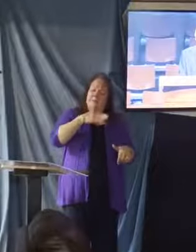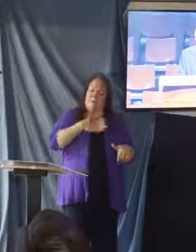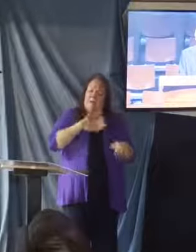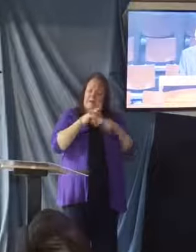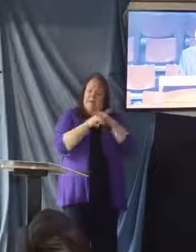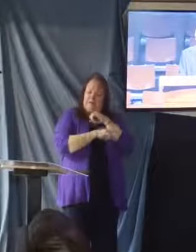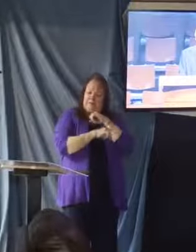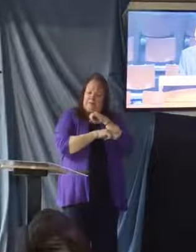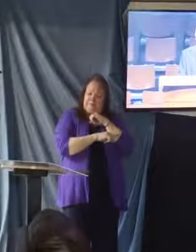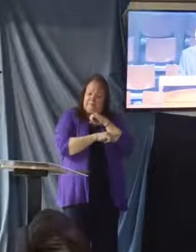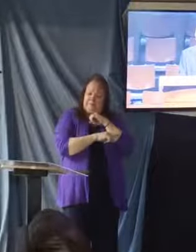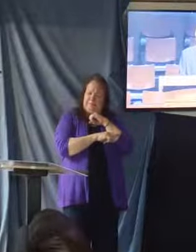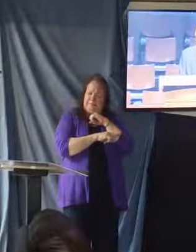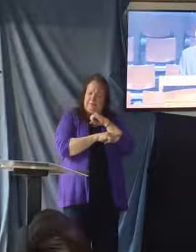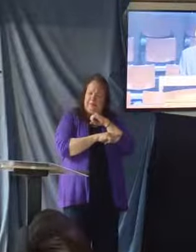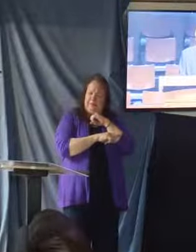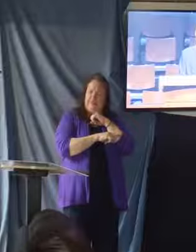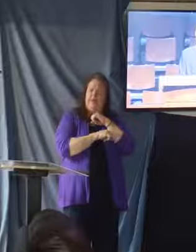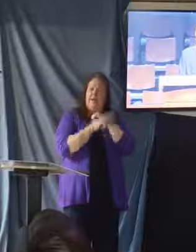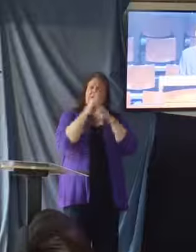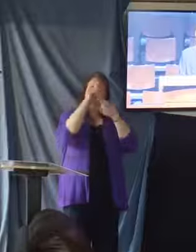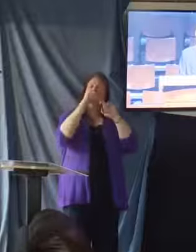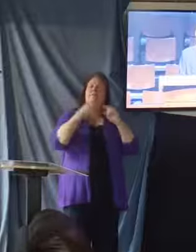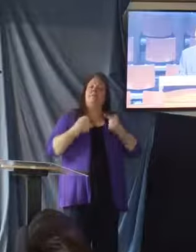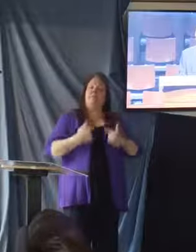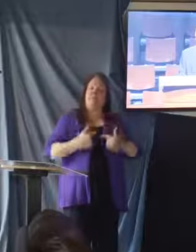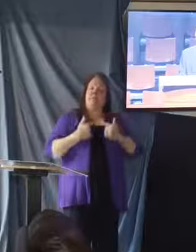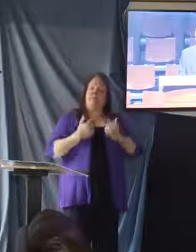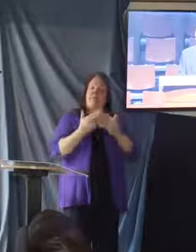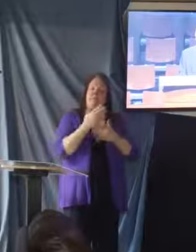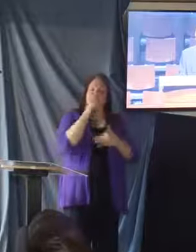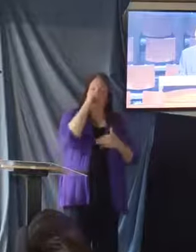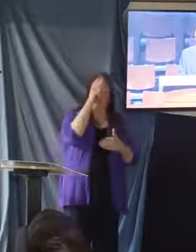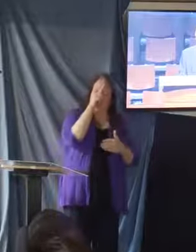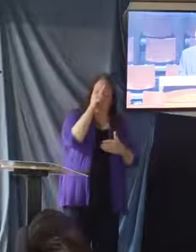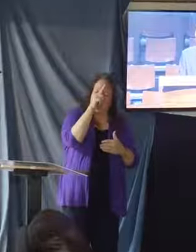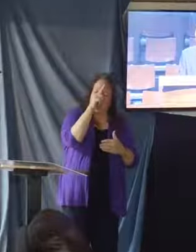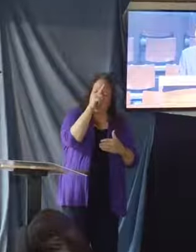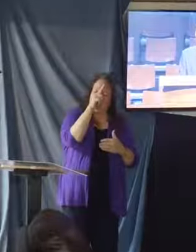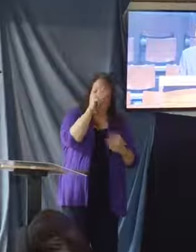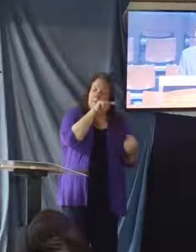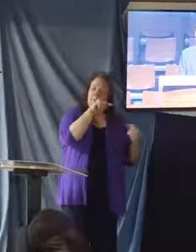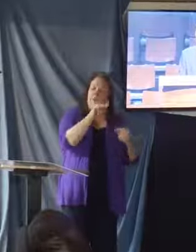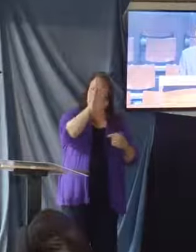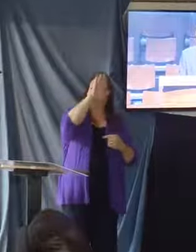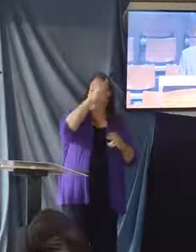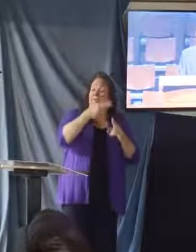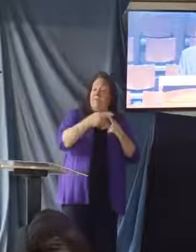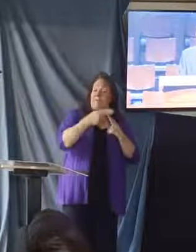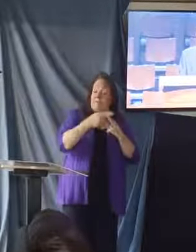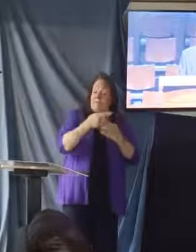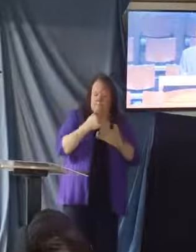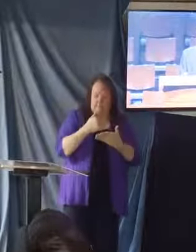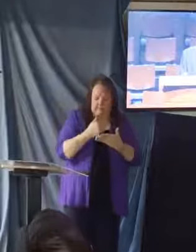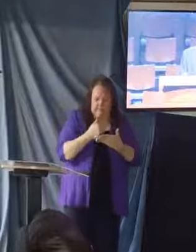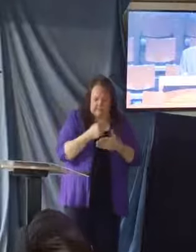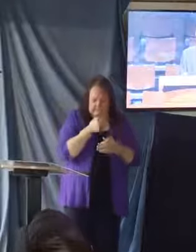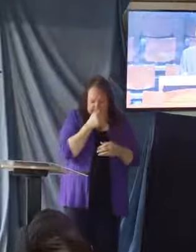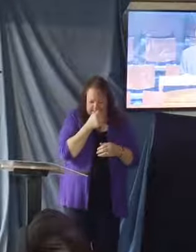penalty, we have life through faith in him. We come in his name. Amen.